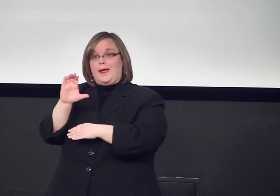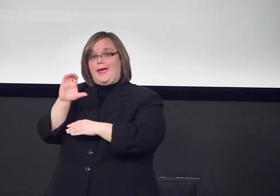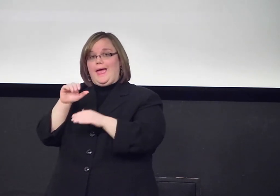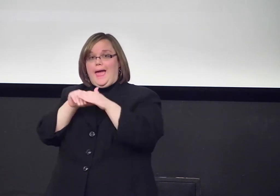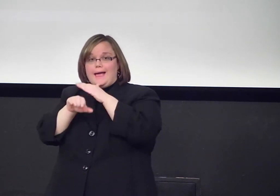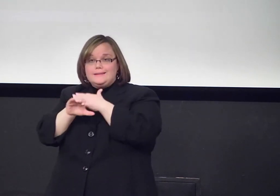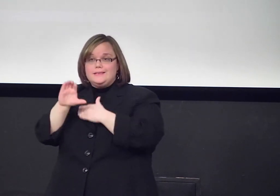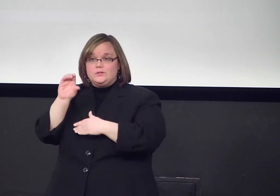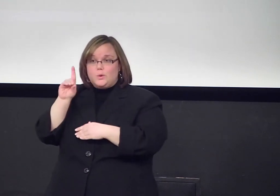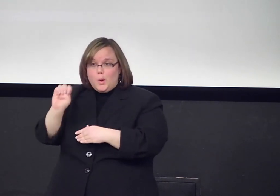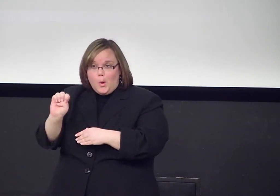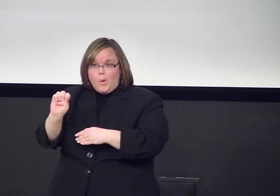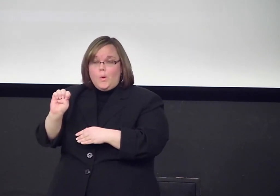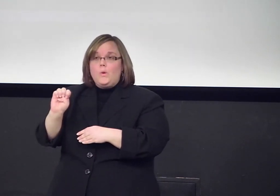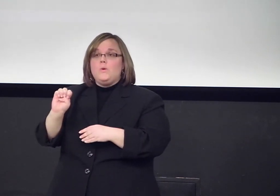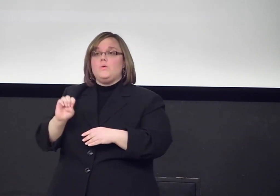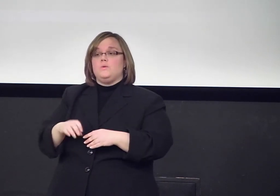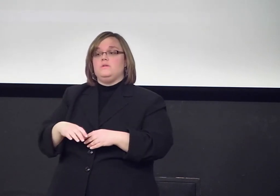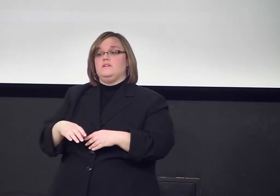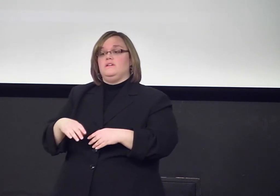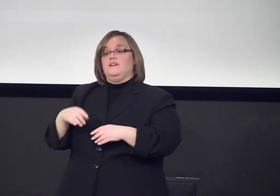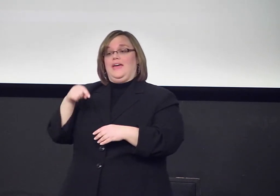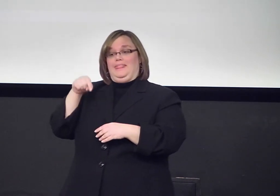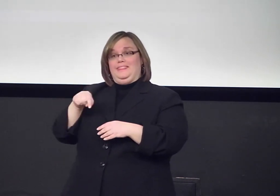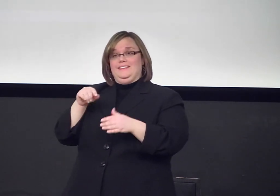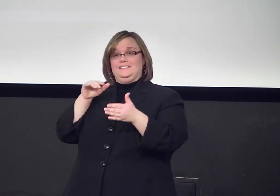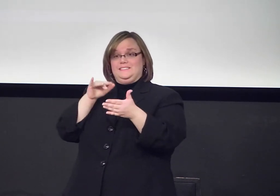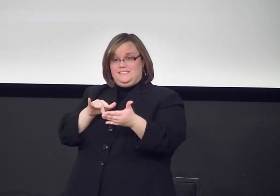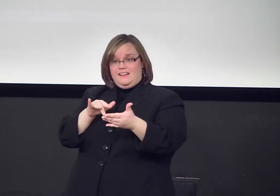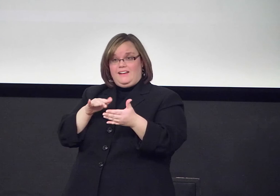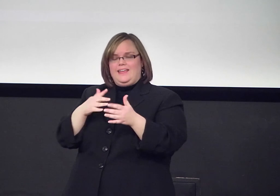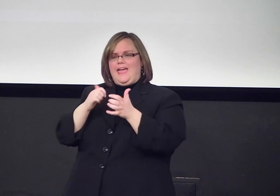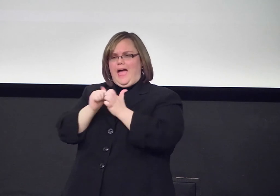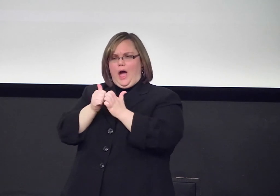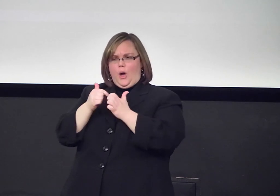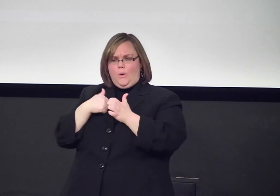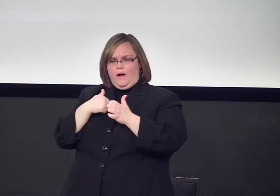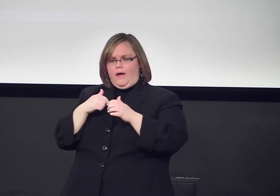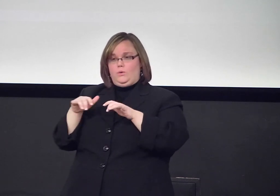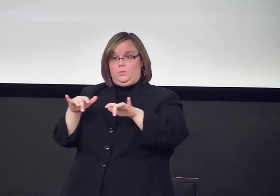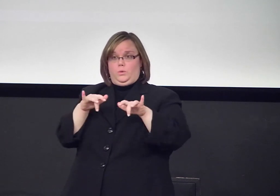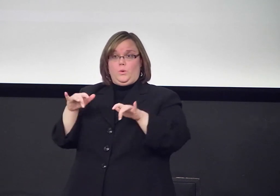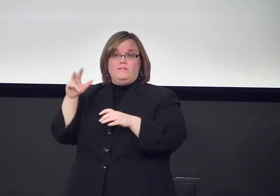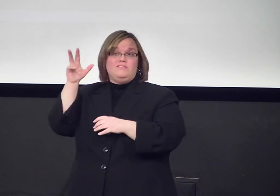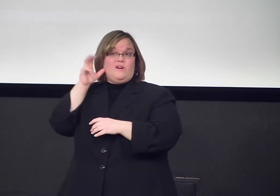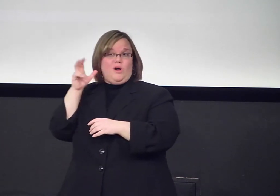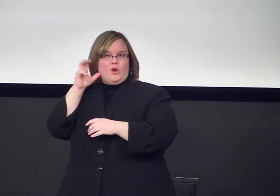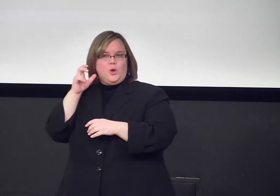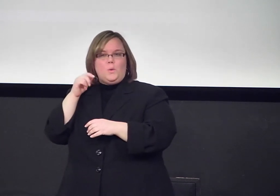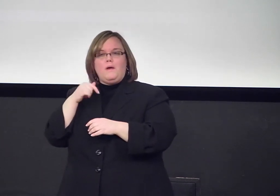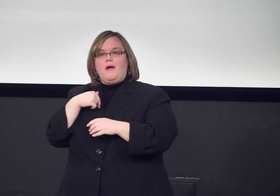Sometimes a recording would ask for an access code. And in this study, we looked at